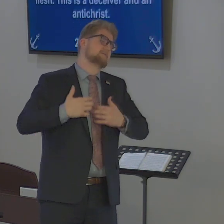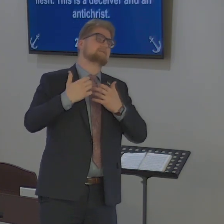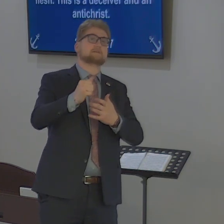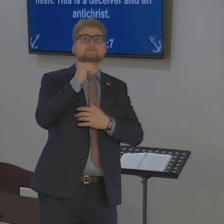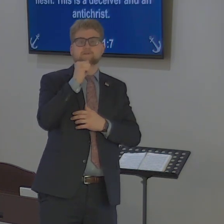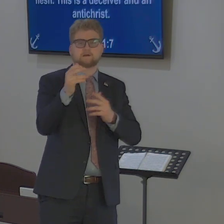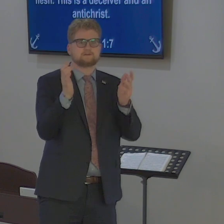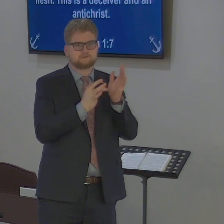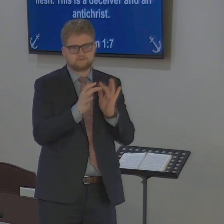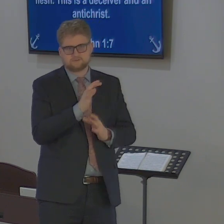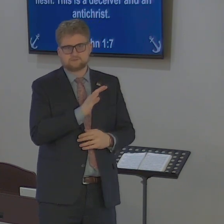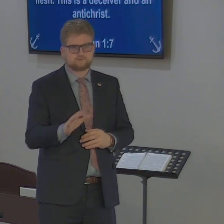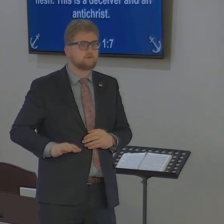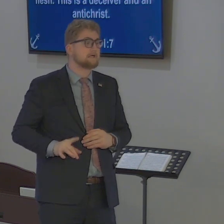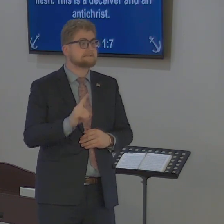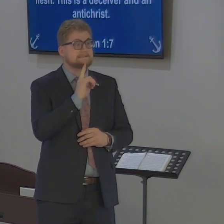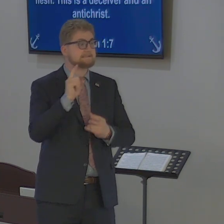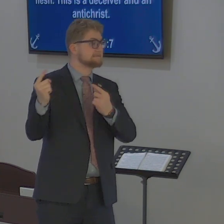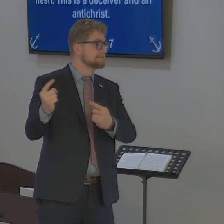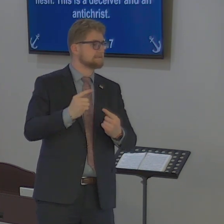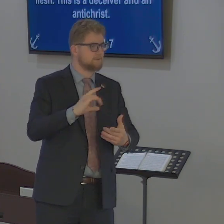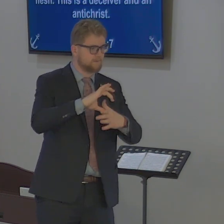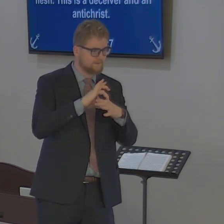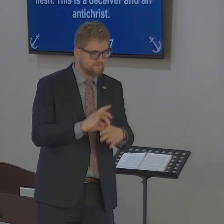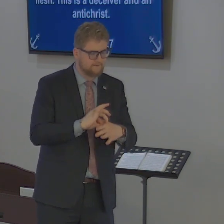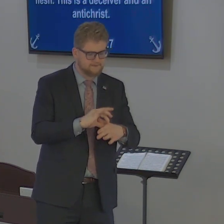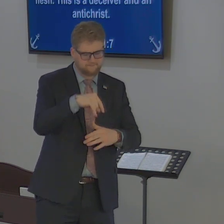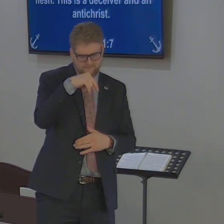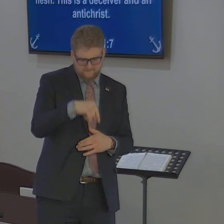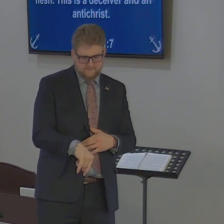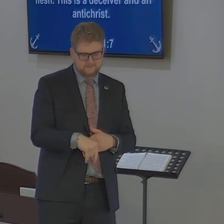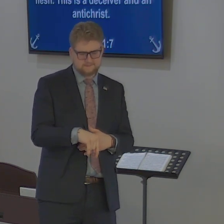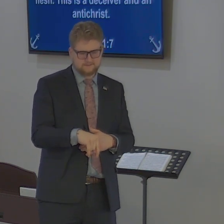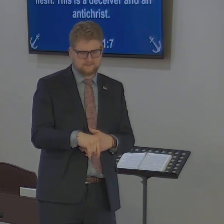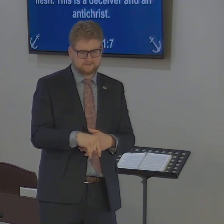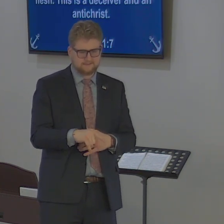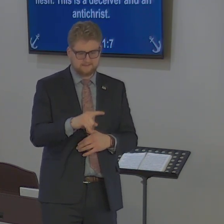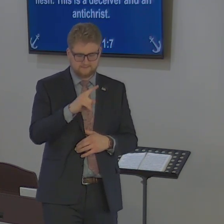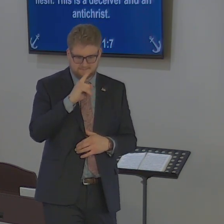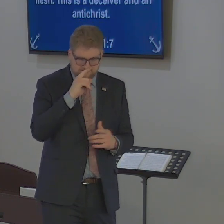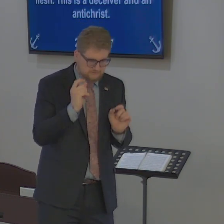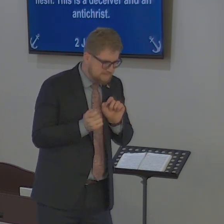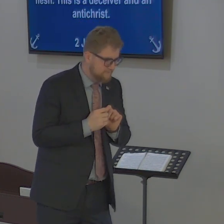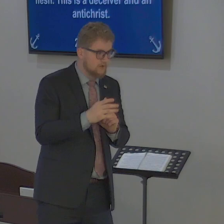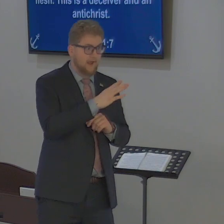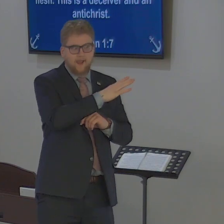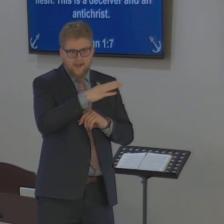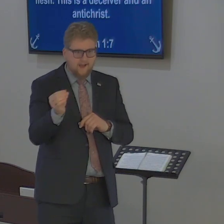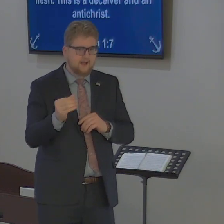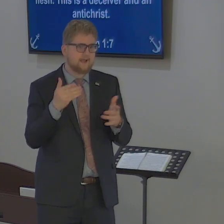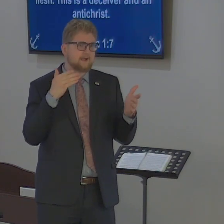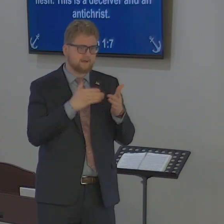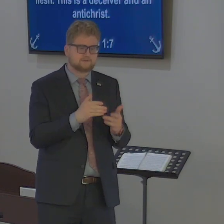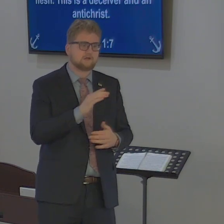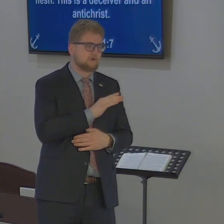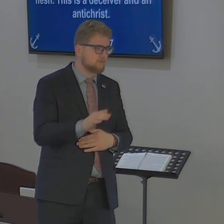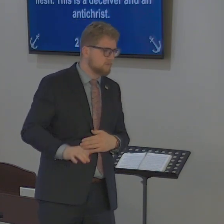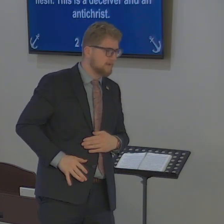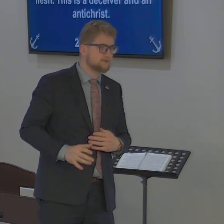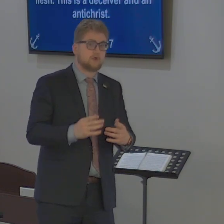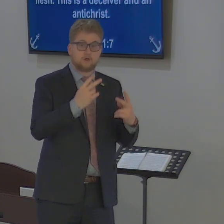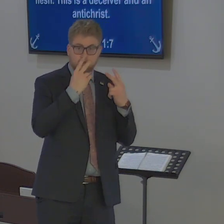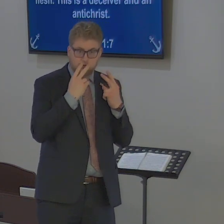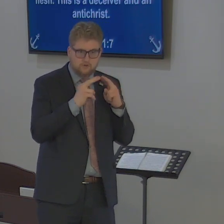Jesus Christ is come in the flesh. This is a deceiver and an antichrist. Look to